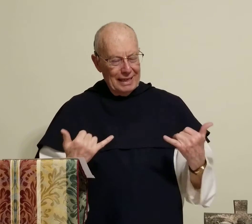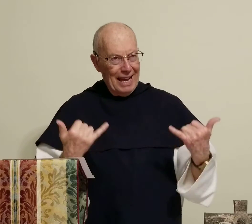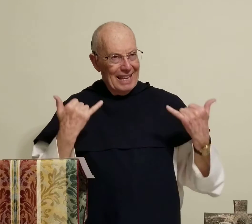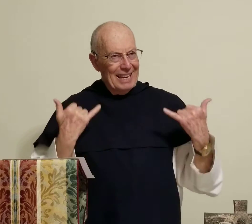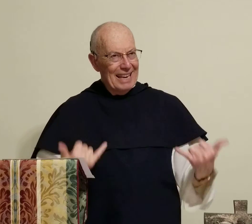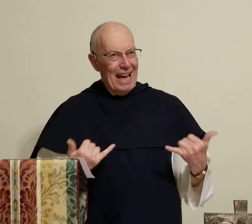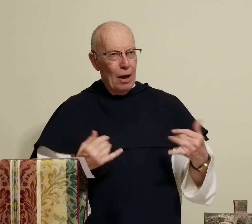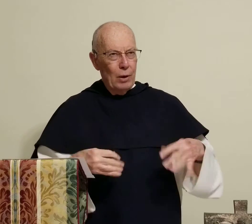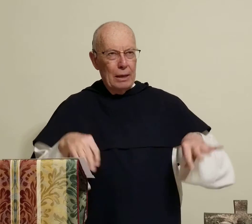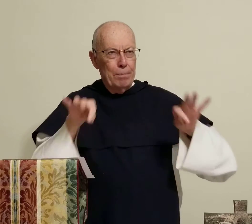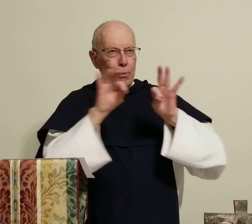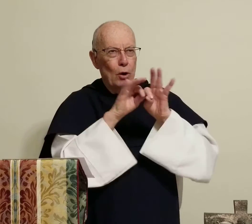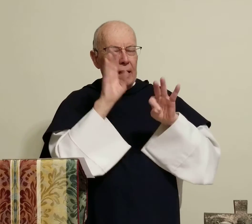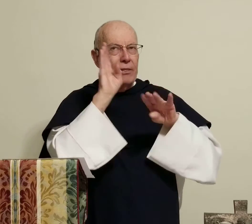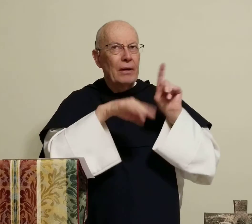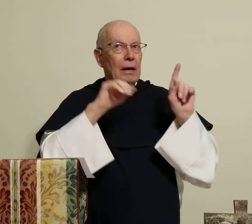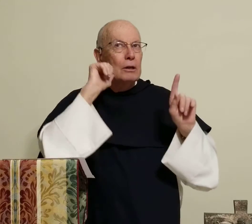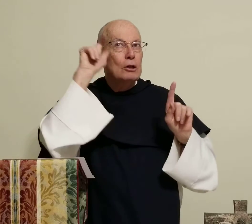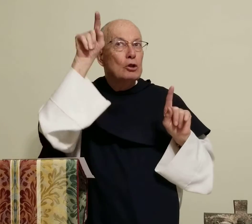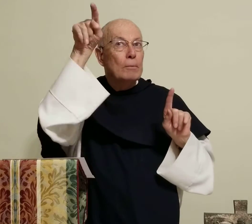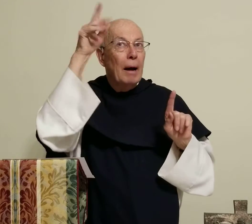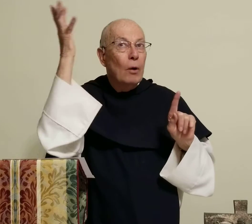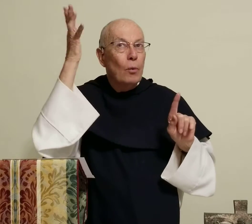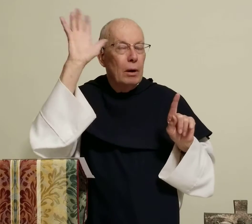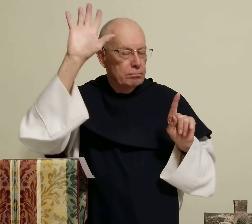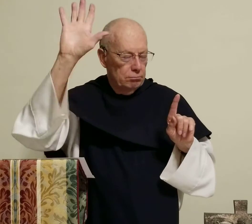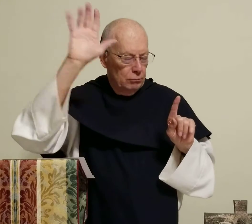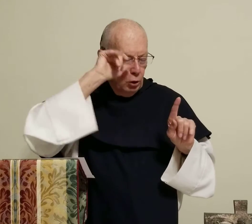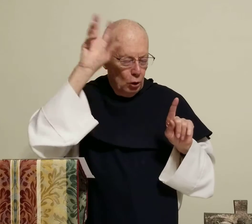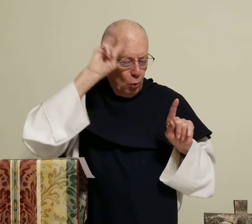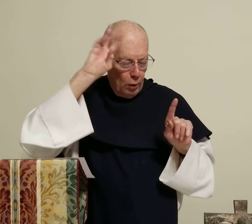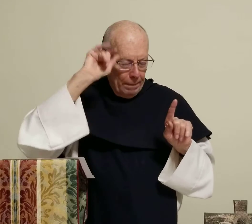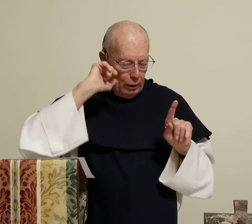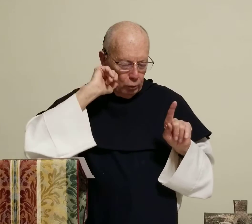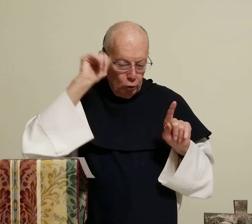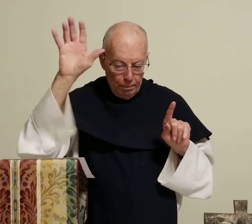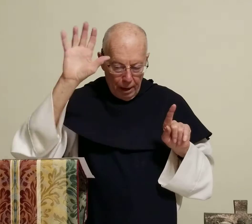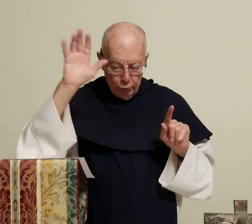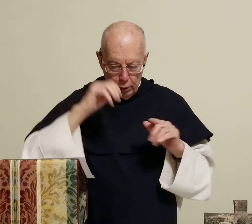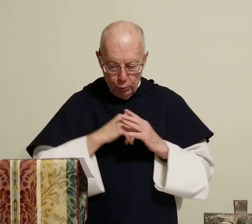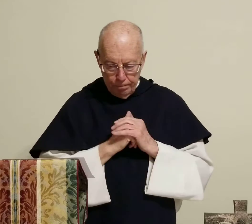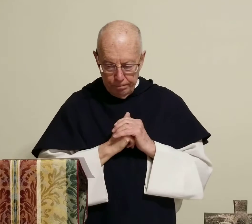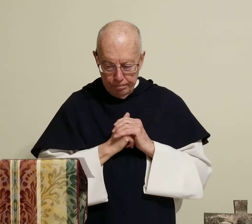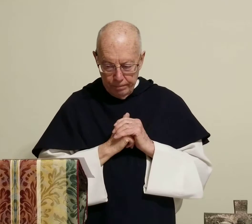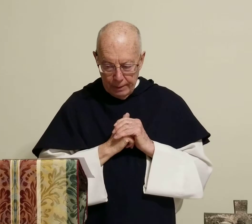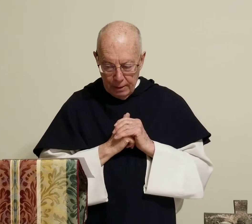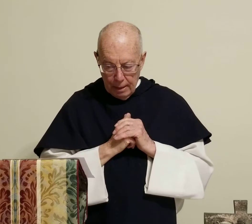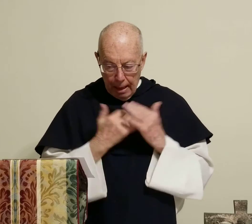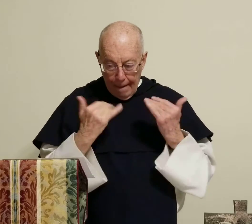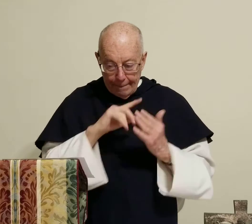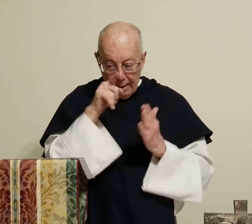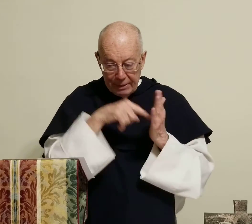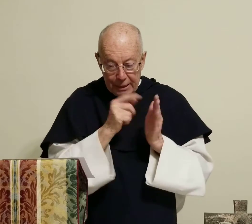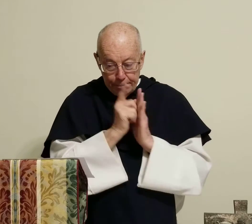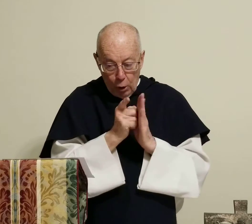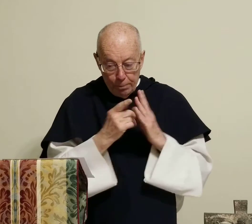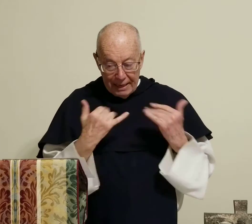today. Now is for the tomorrow, for about tomorrow. When the moment now